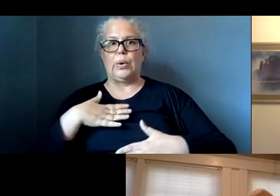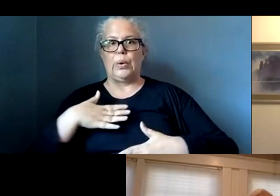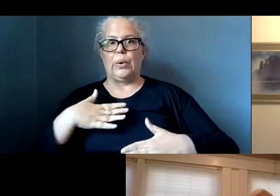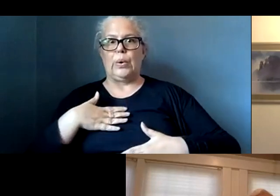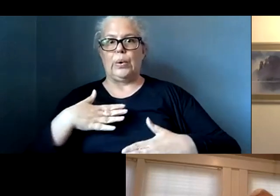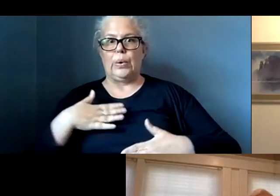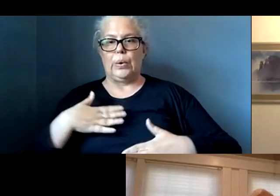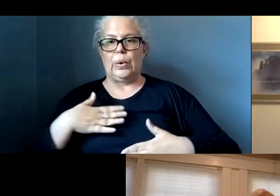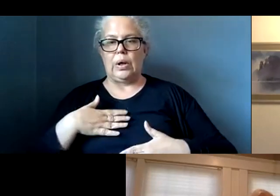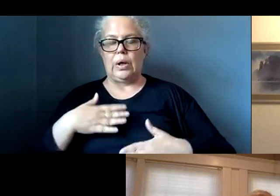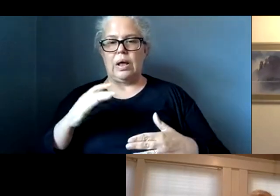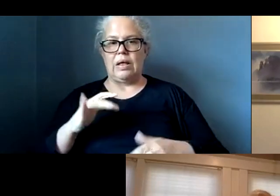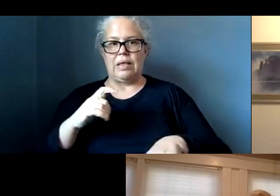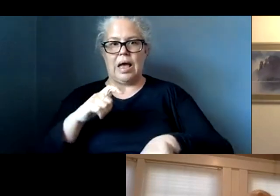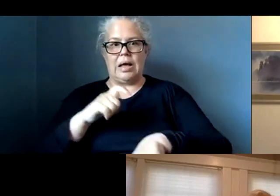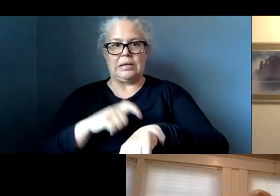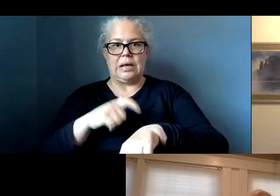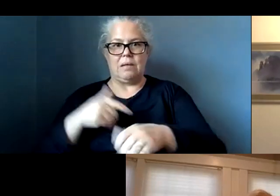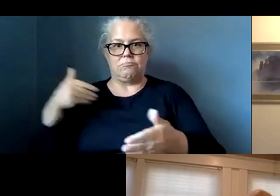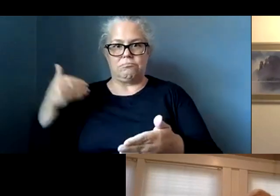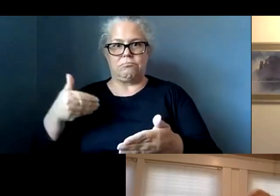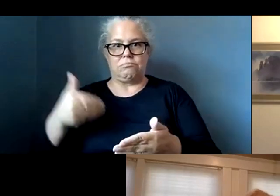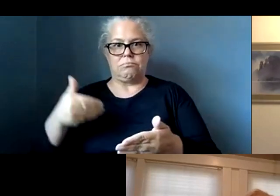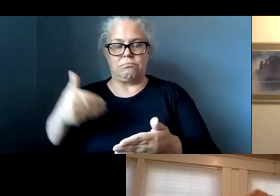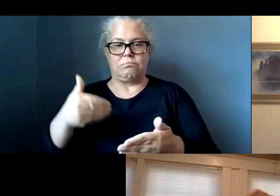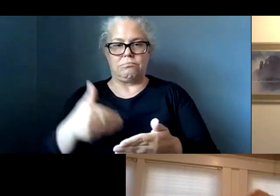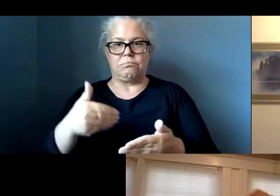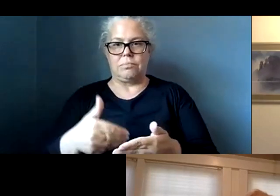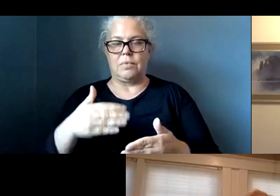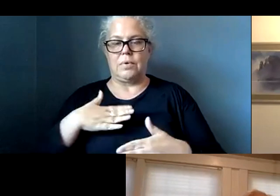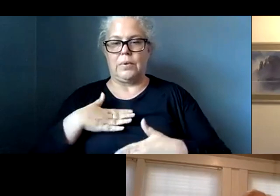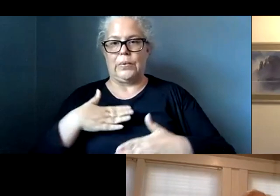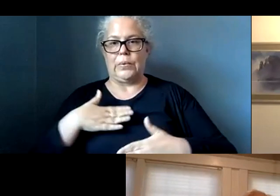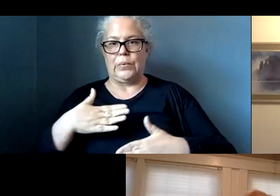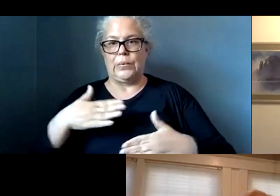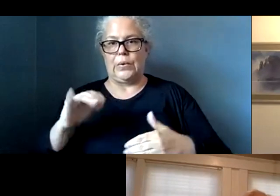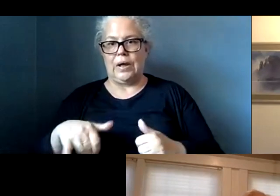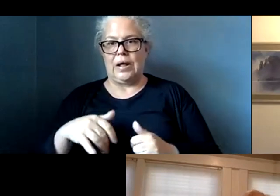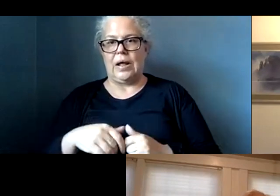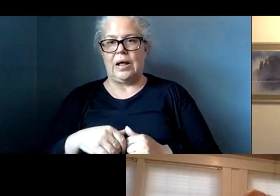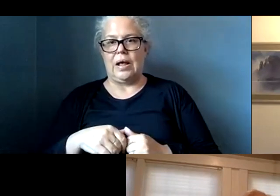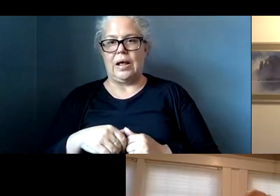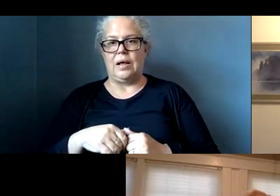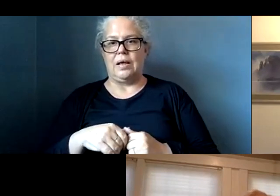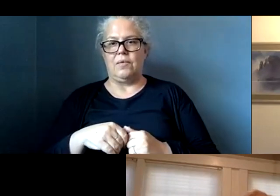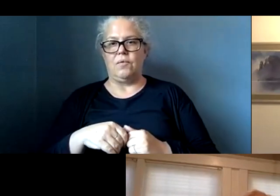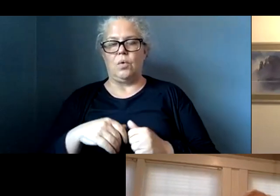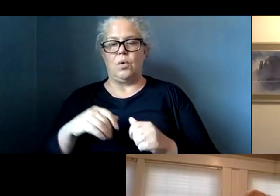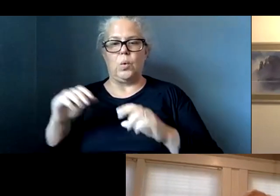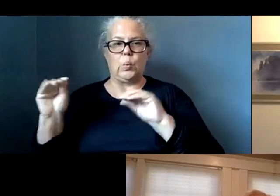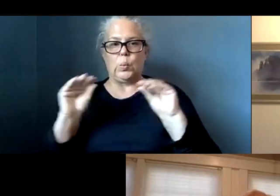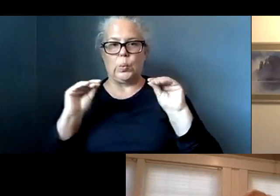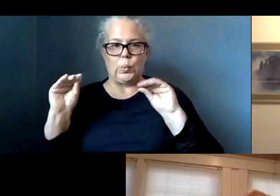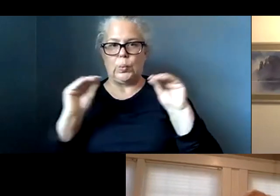The hallowed hour was near at hand, she sighs, amid the timbrels and the thronged resort of whisperers